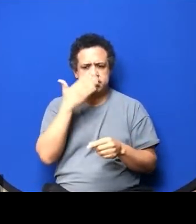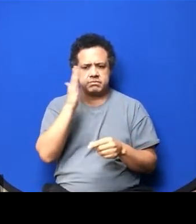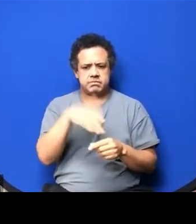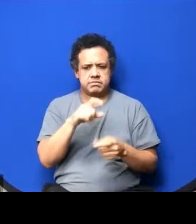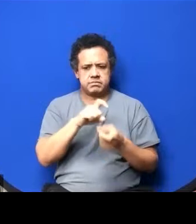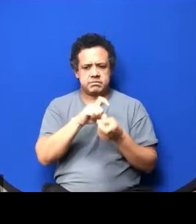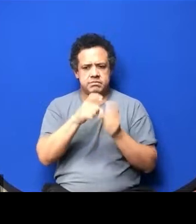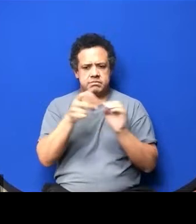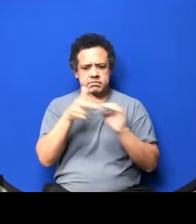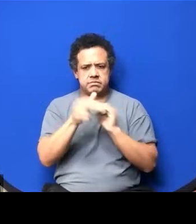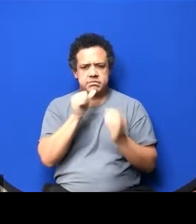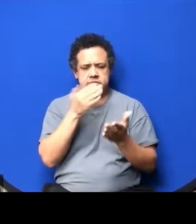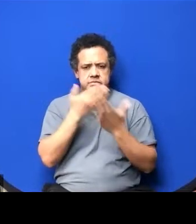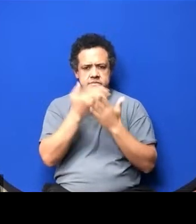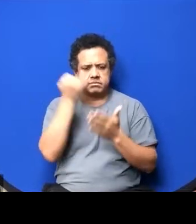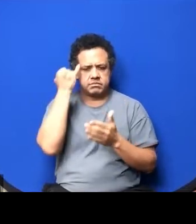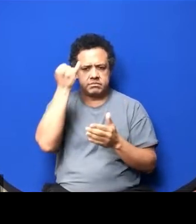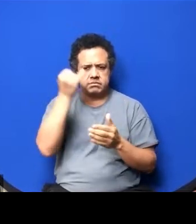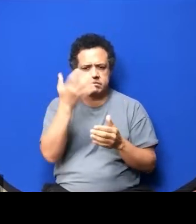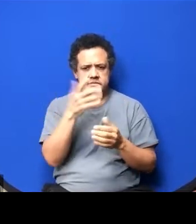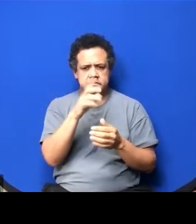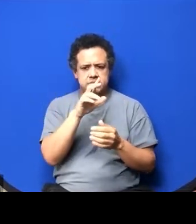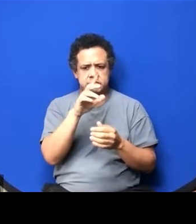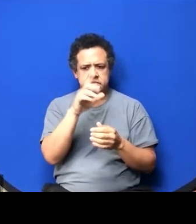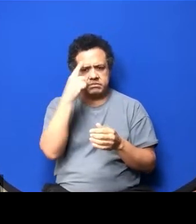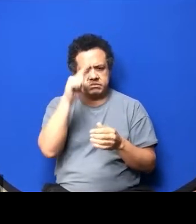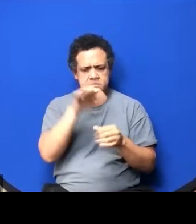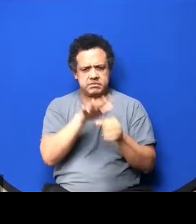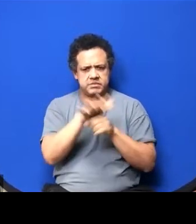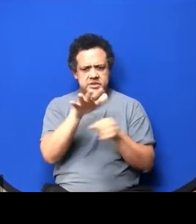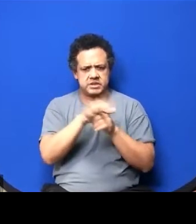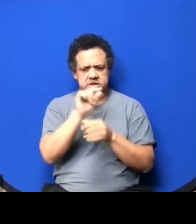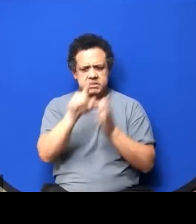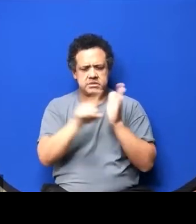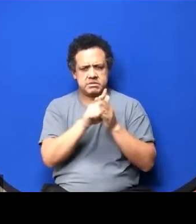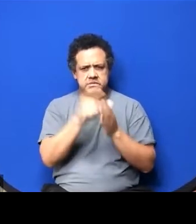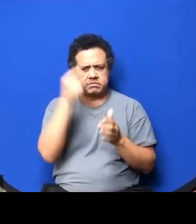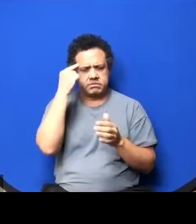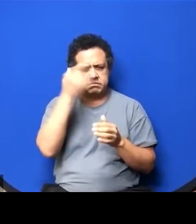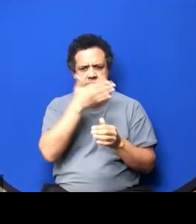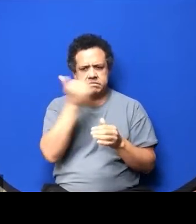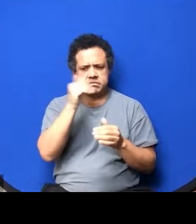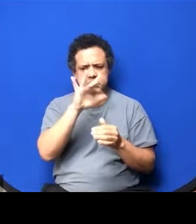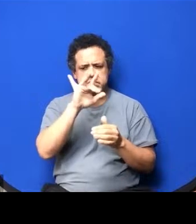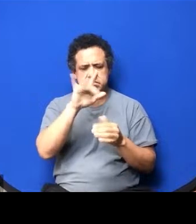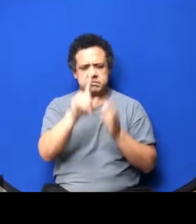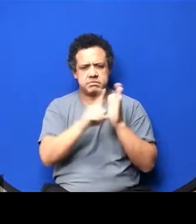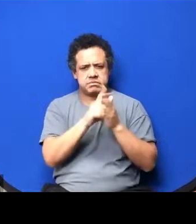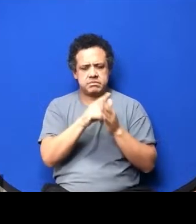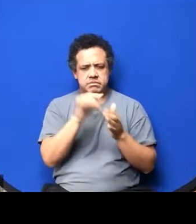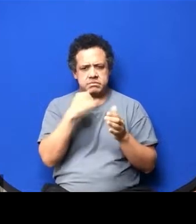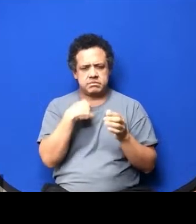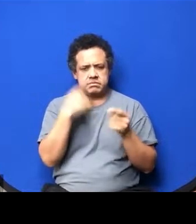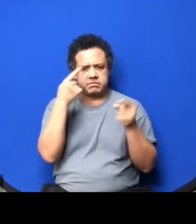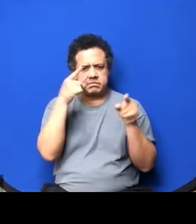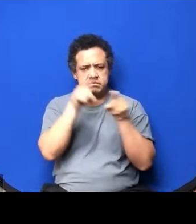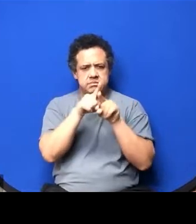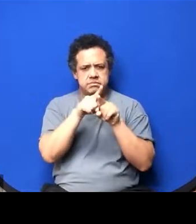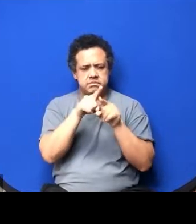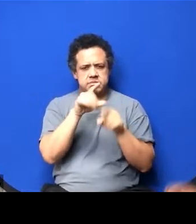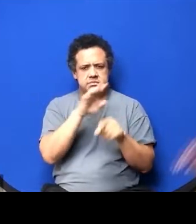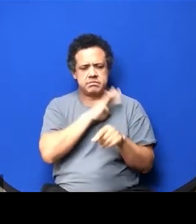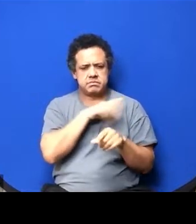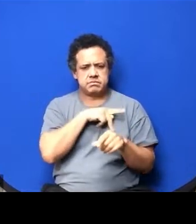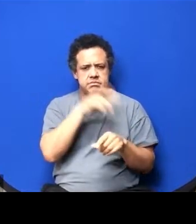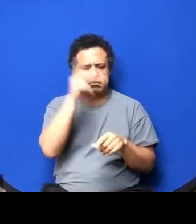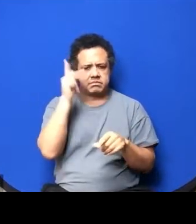And things have been fine. However, I feel badly about the cut in the hours. I just feel that there are not enough hours. It would be better